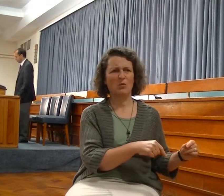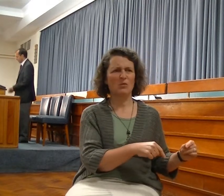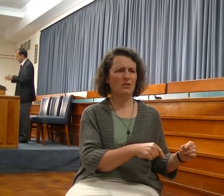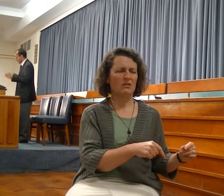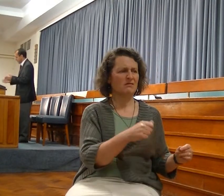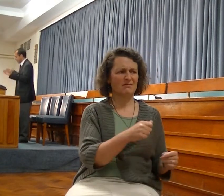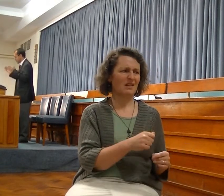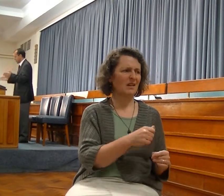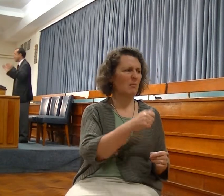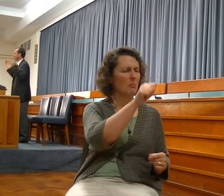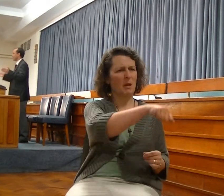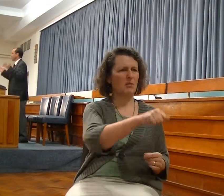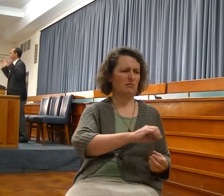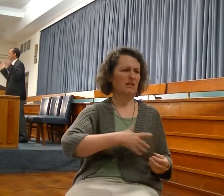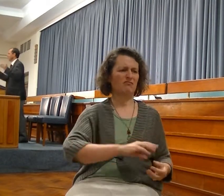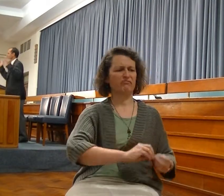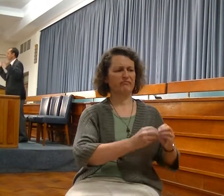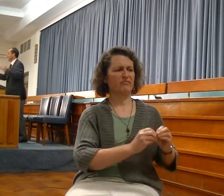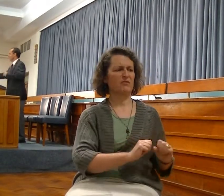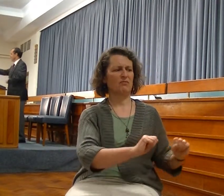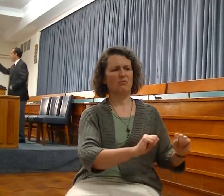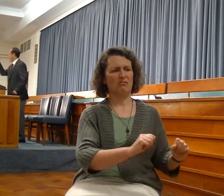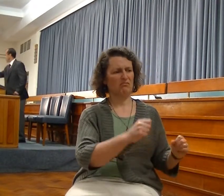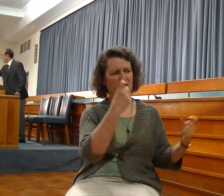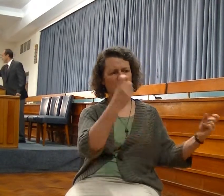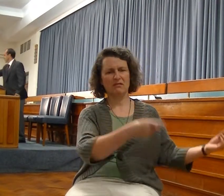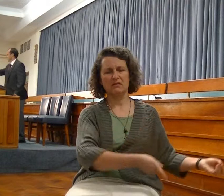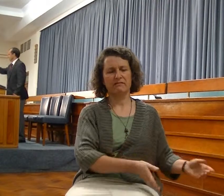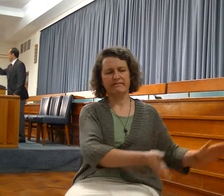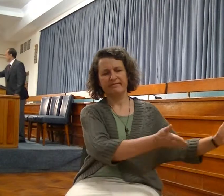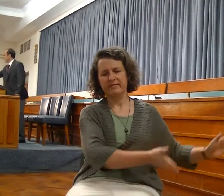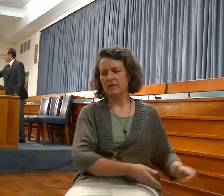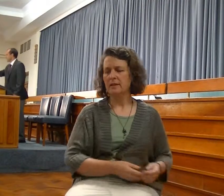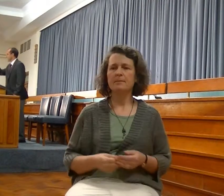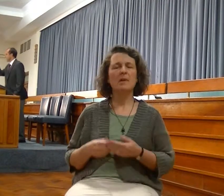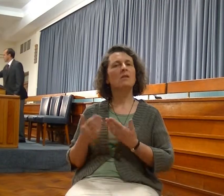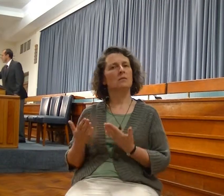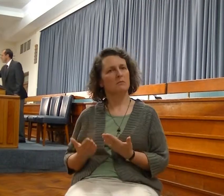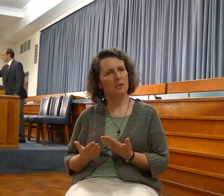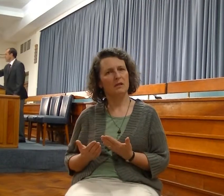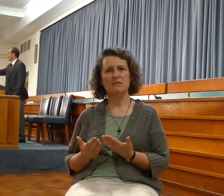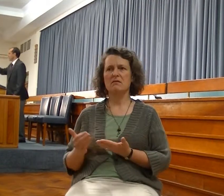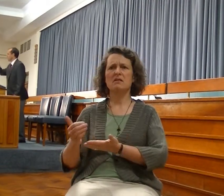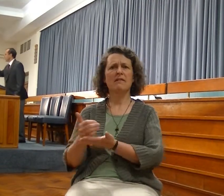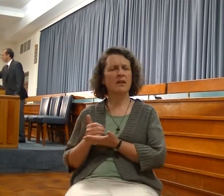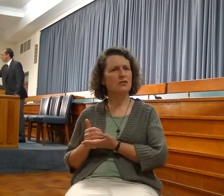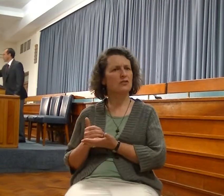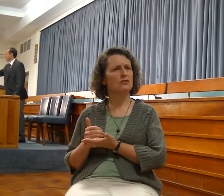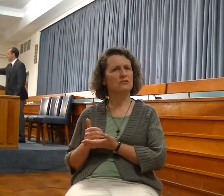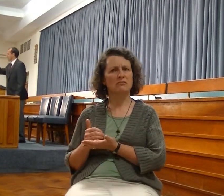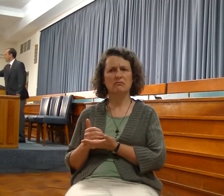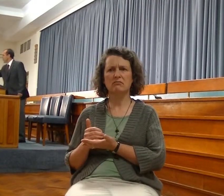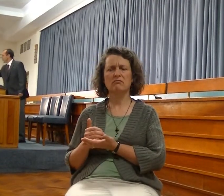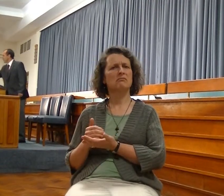But Jesus said to him, thou shalt be with me. Thou. Salvation is